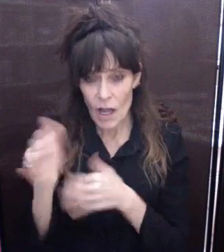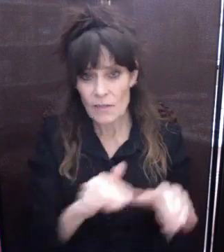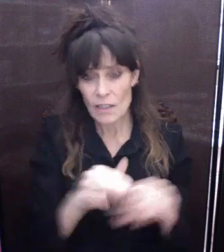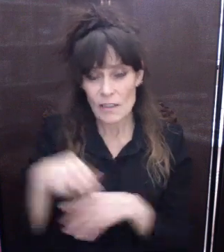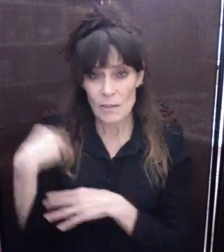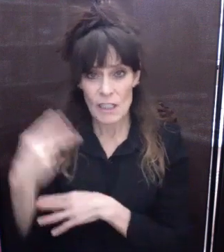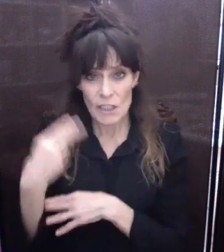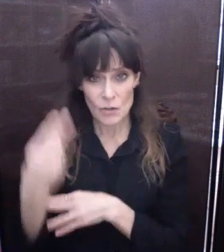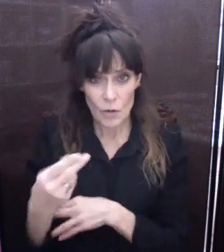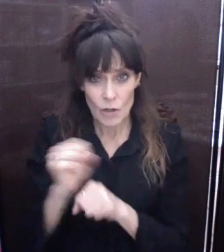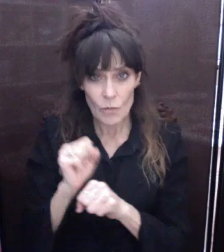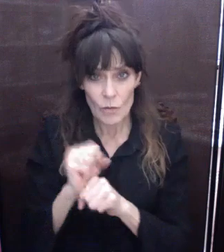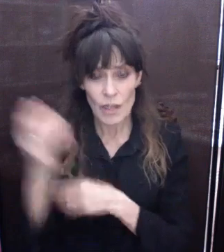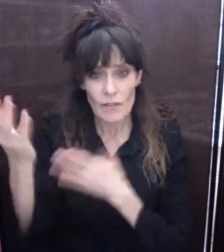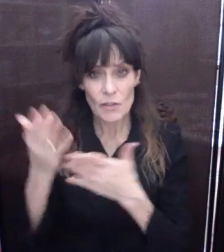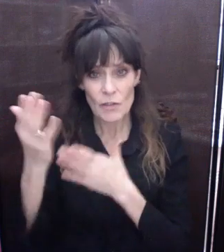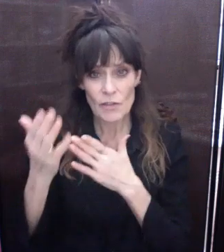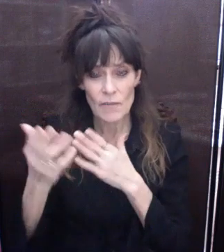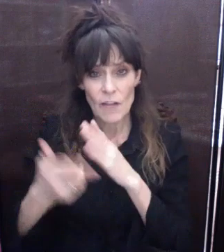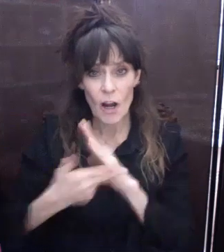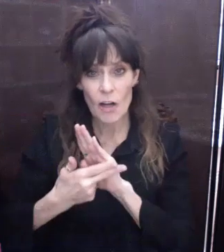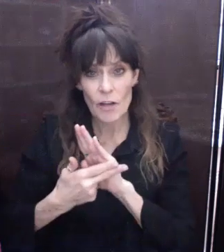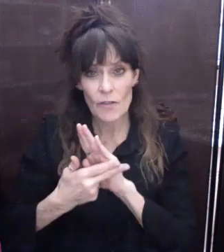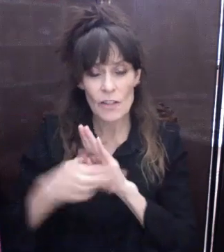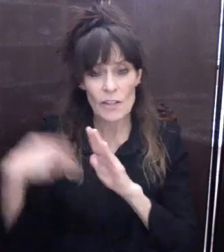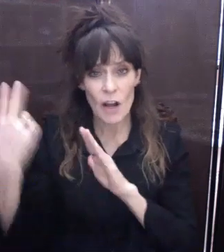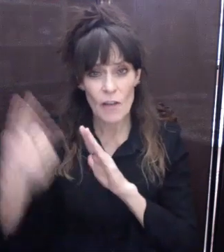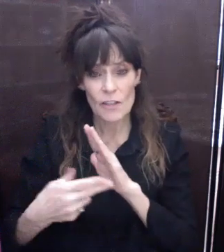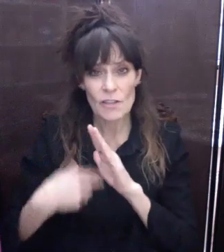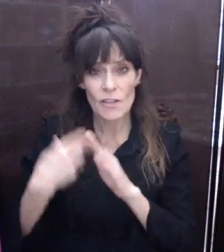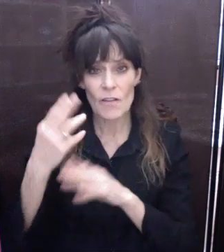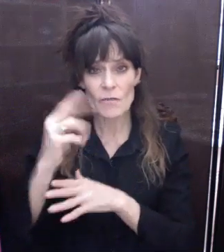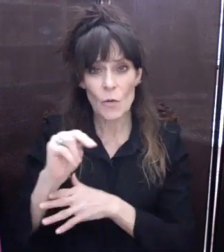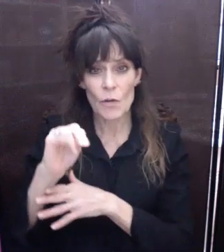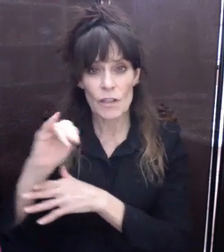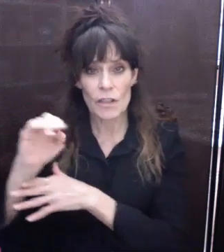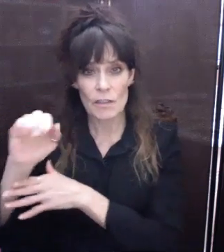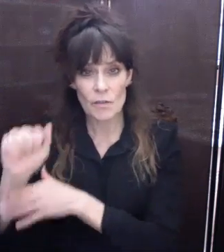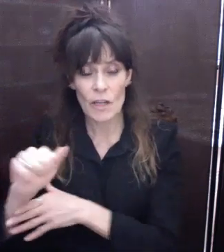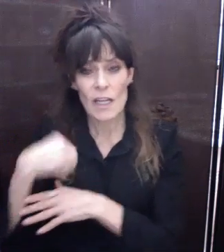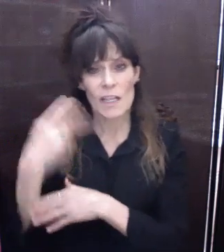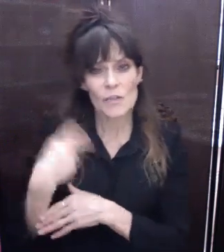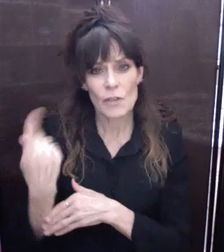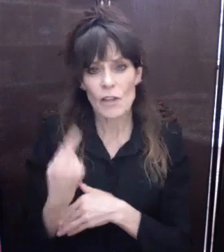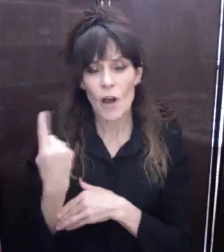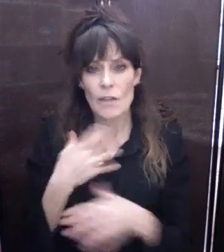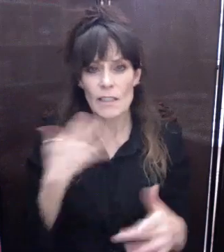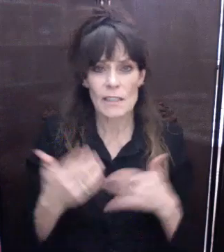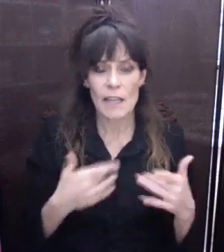I've served as the archivist in Northern Illinois, and history's always excited me and interested me in the past, even before I became a member of